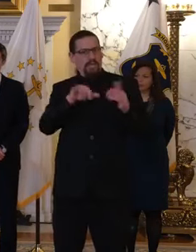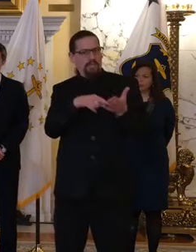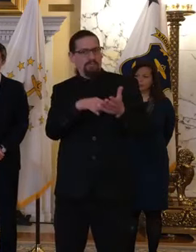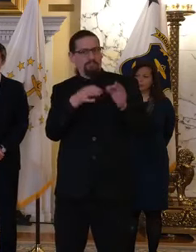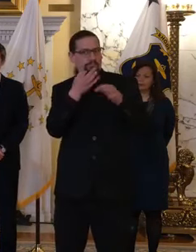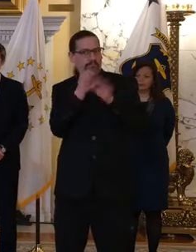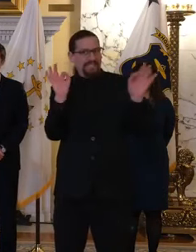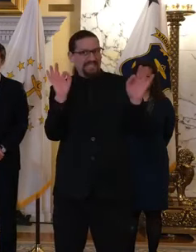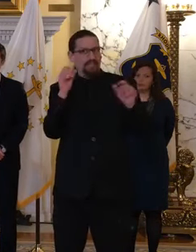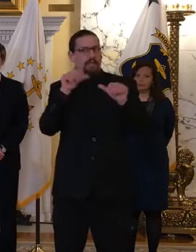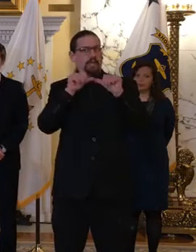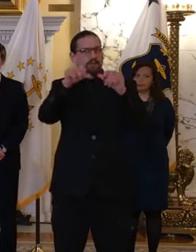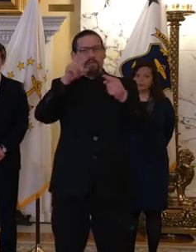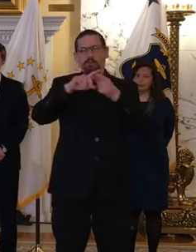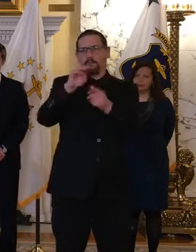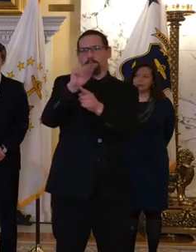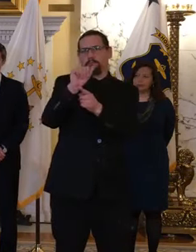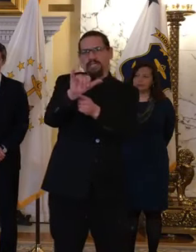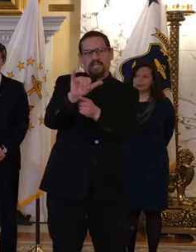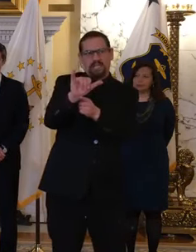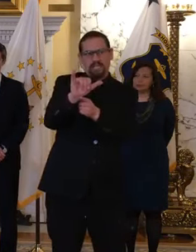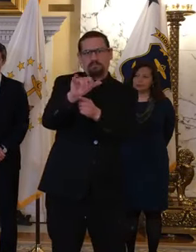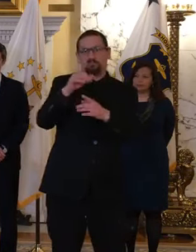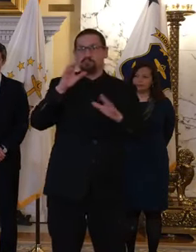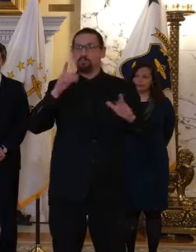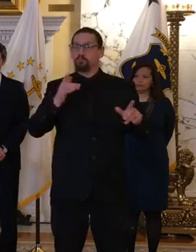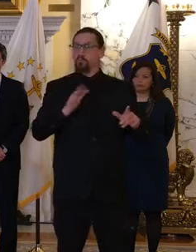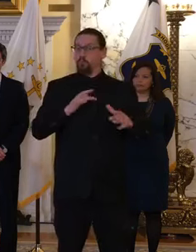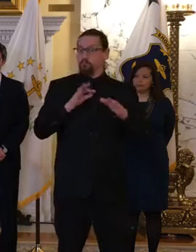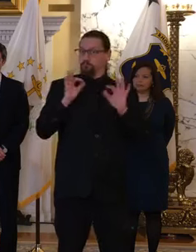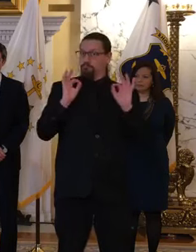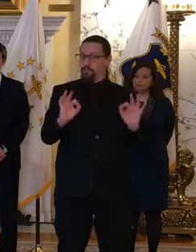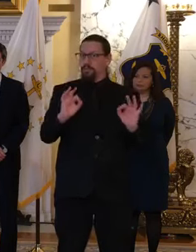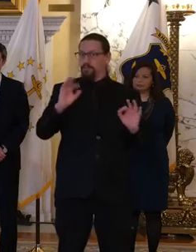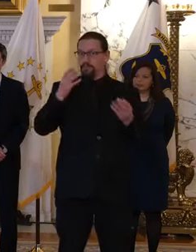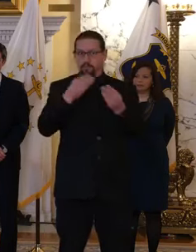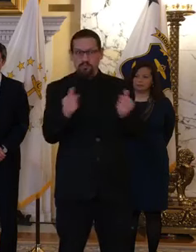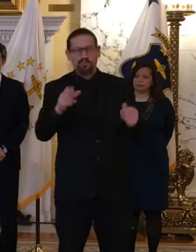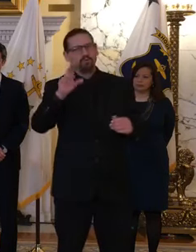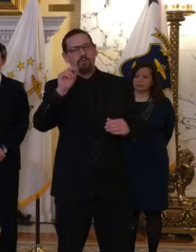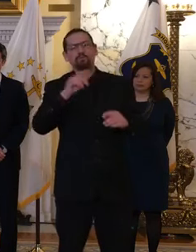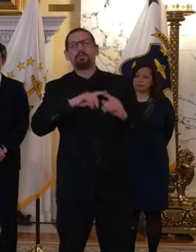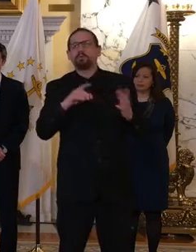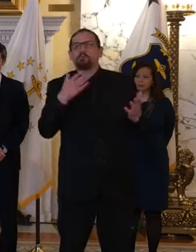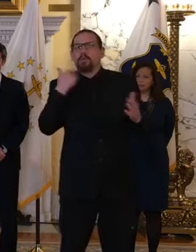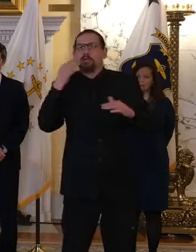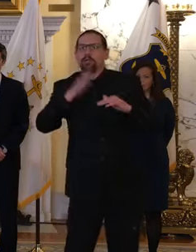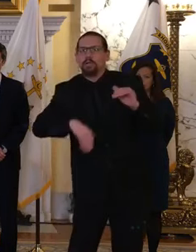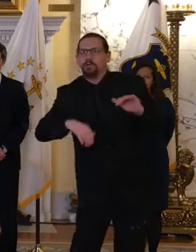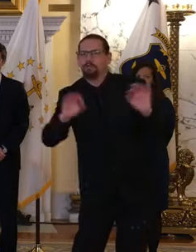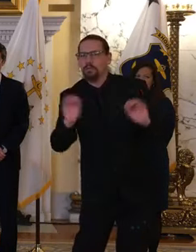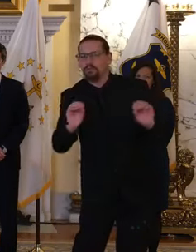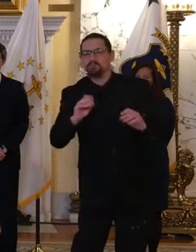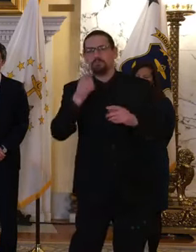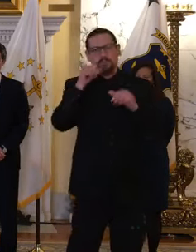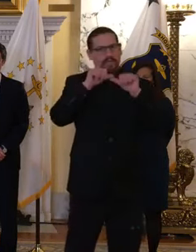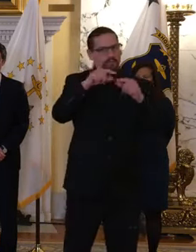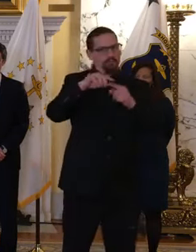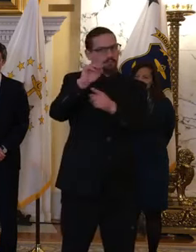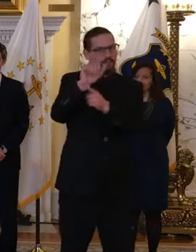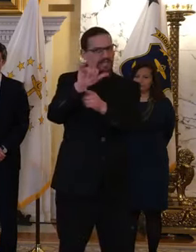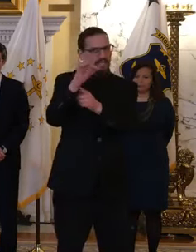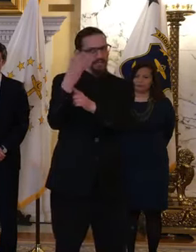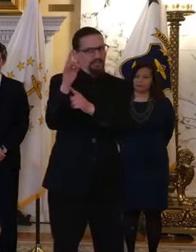perfect, but it's something. I want to give a huge thank you to my Deputy Chief of Staff, Kevin Gallagher, who's worked especially hard on